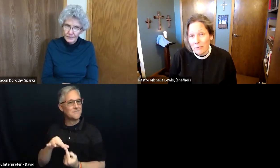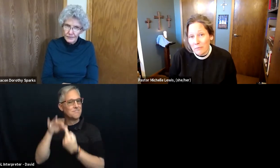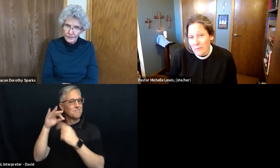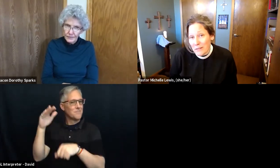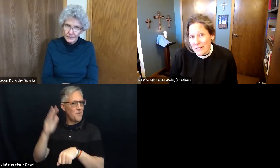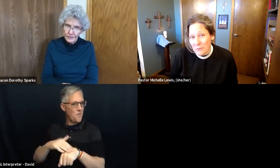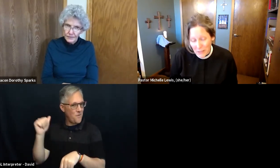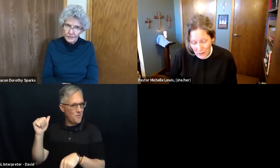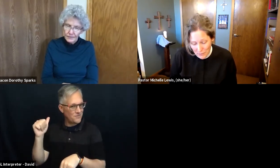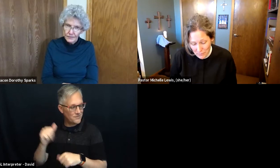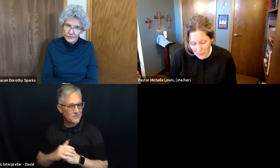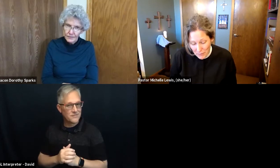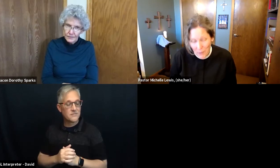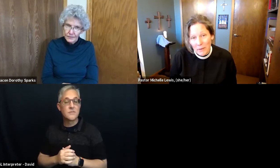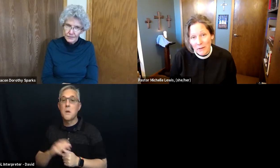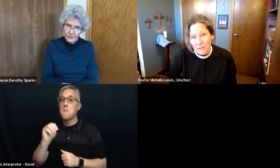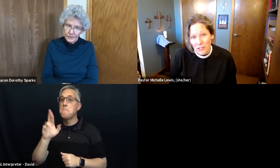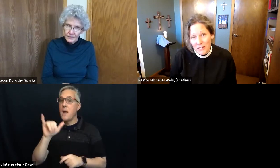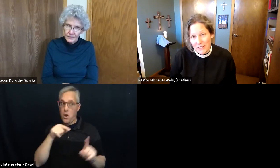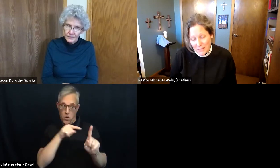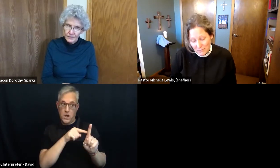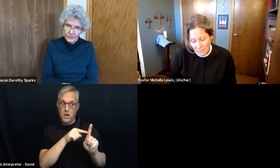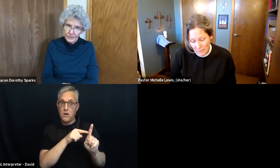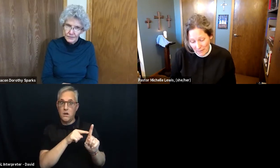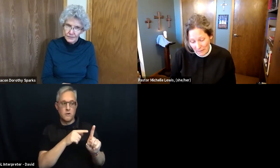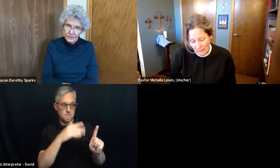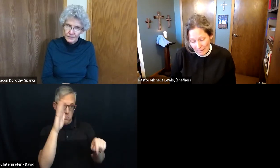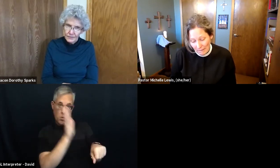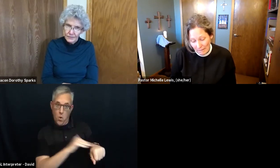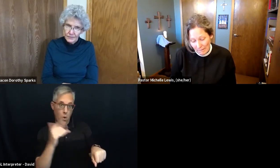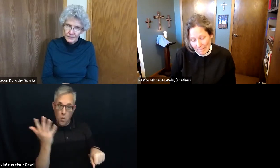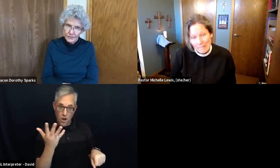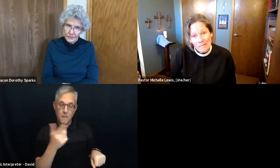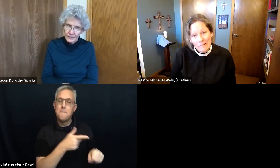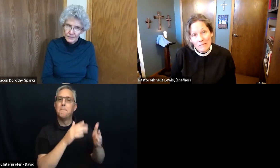Mary was to become the mom of Jesus.